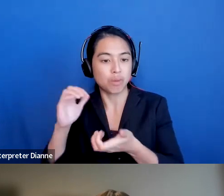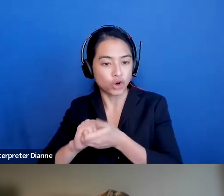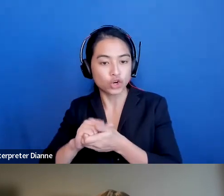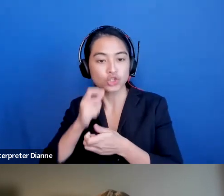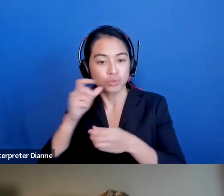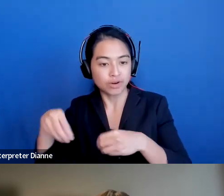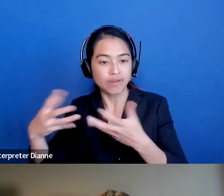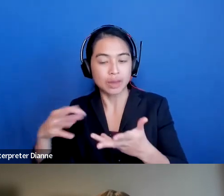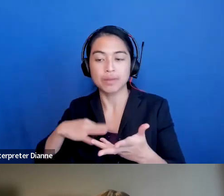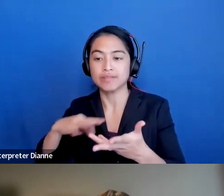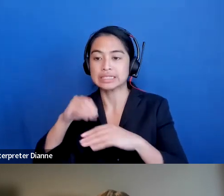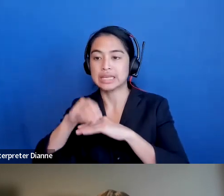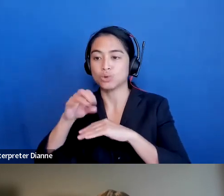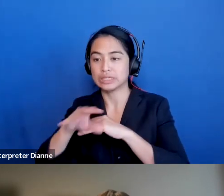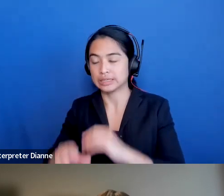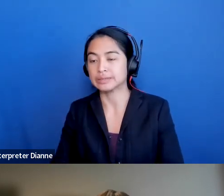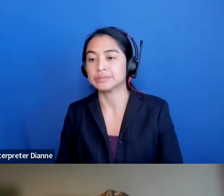who provide benefits counseling.